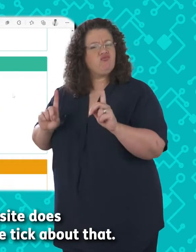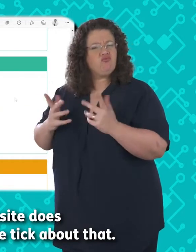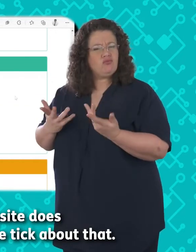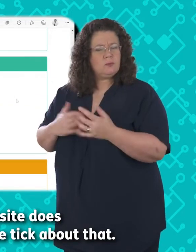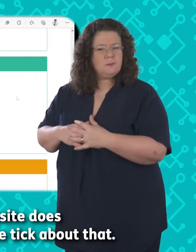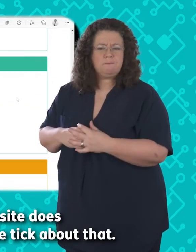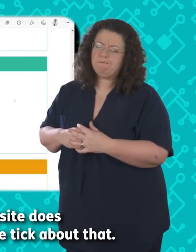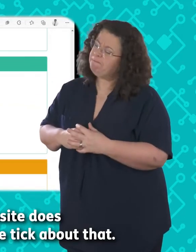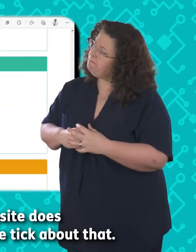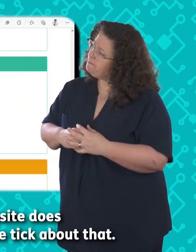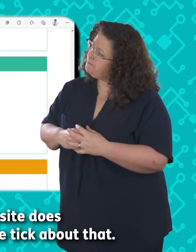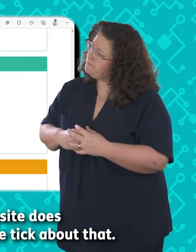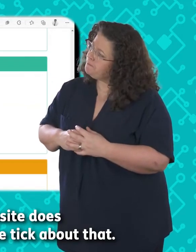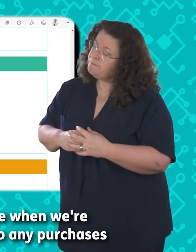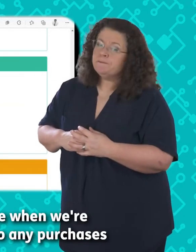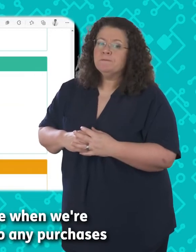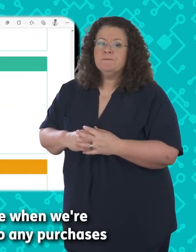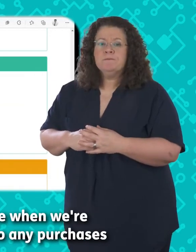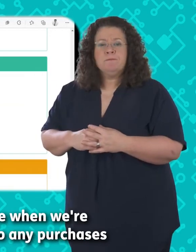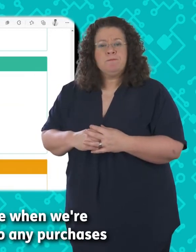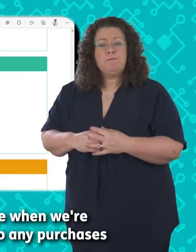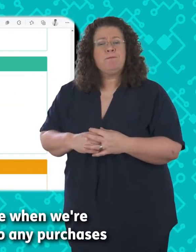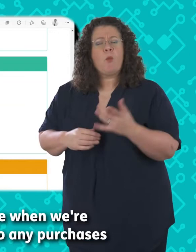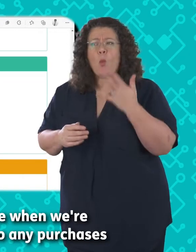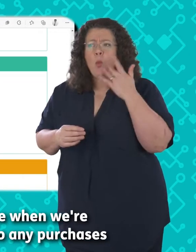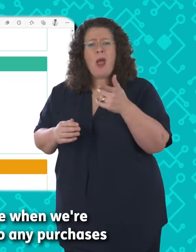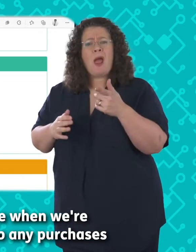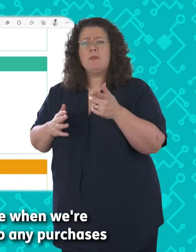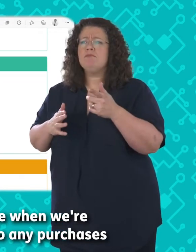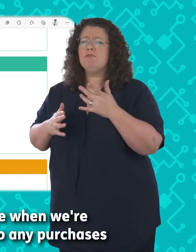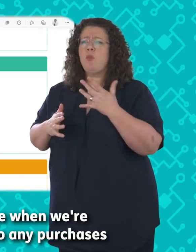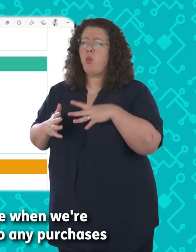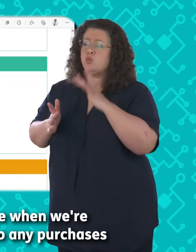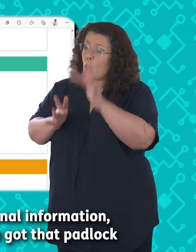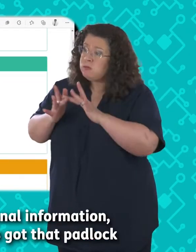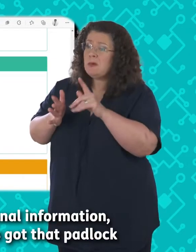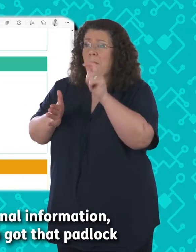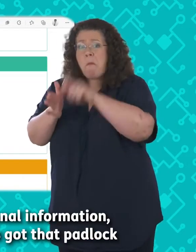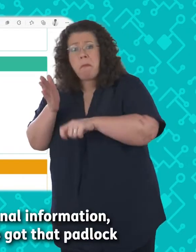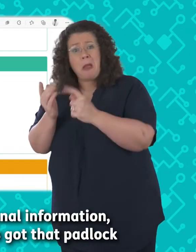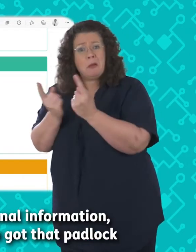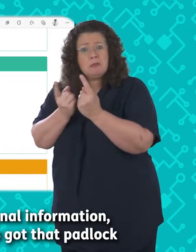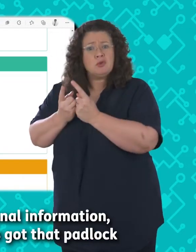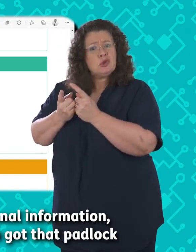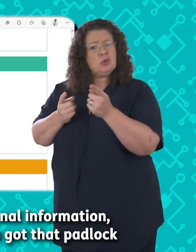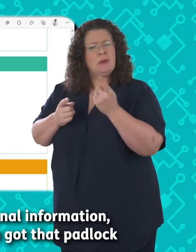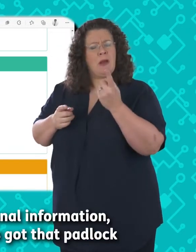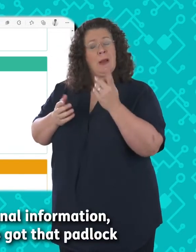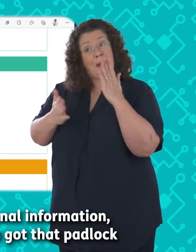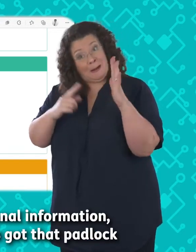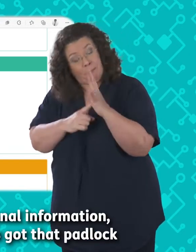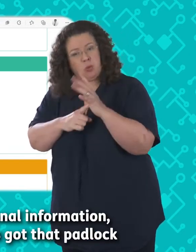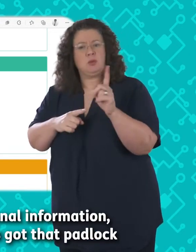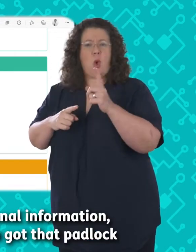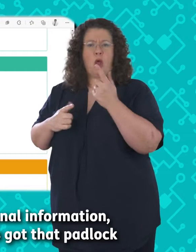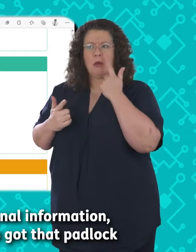tick about that. And that's because when we're using a website to do any purchases or entering any personal information, it's important that it's